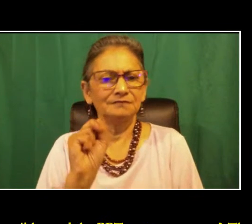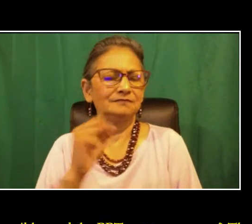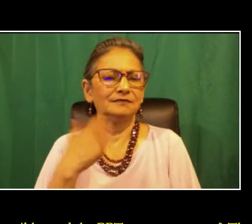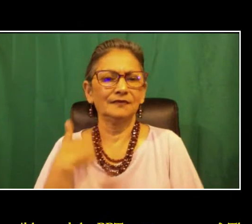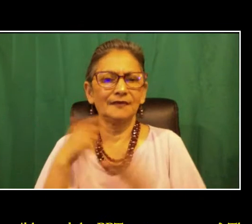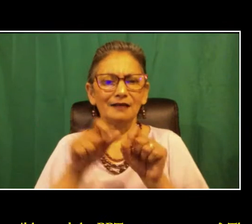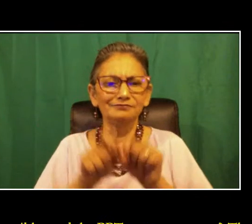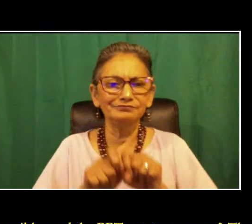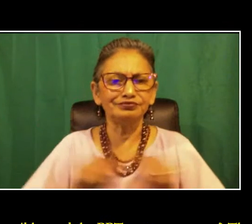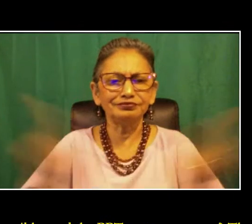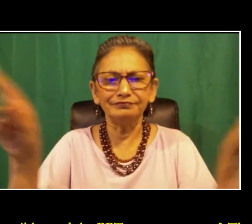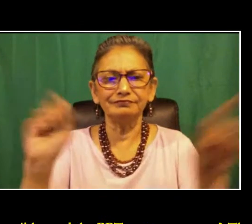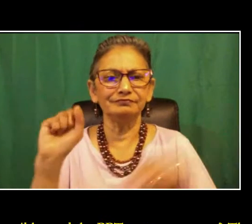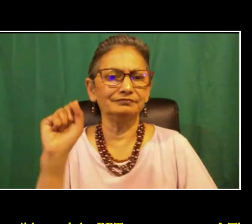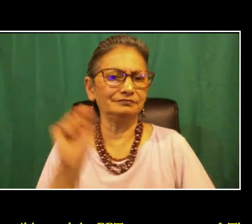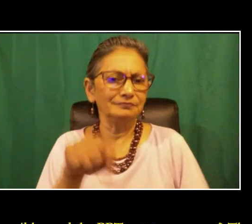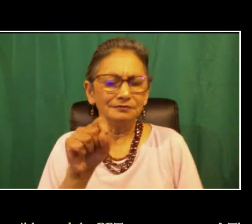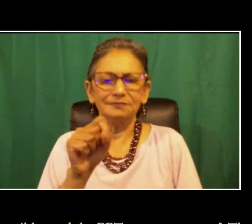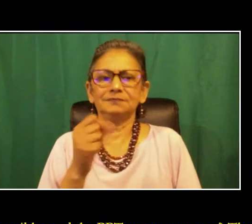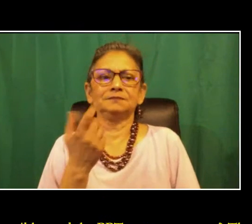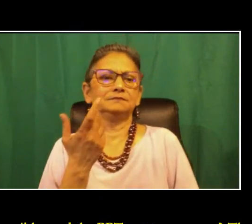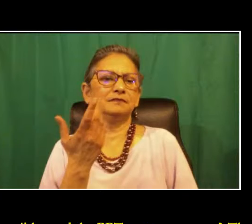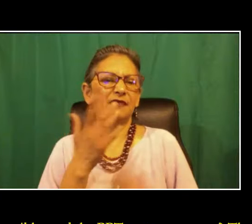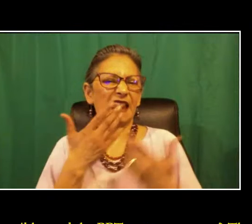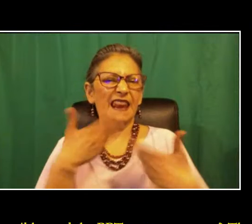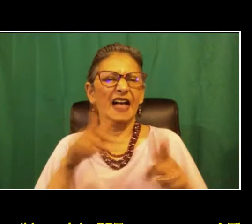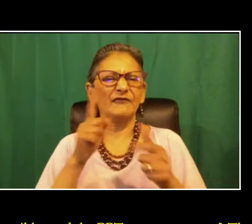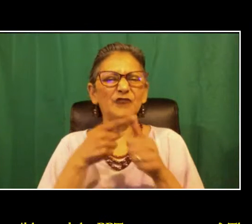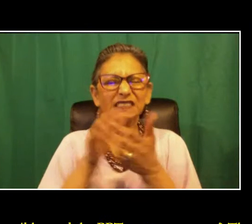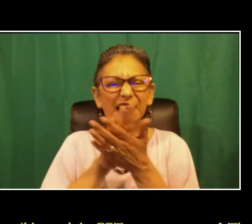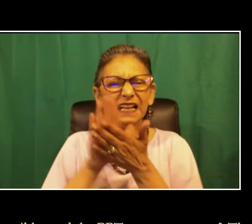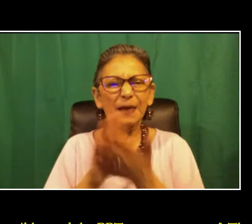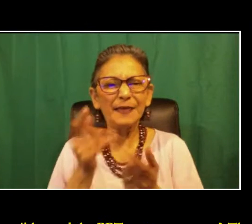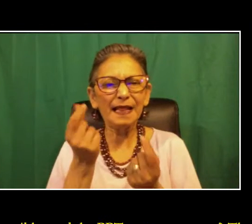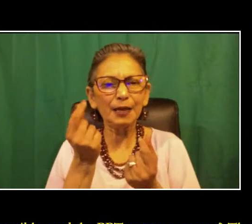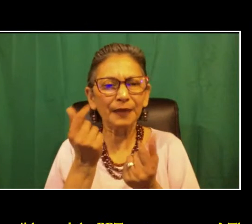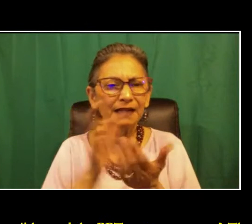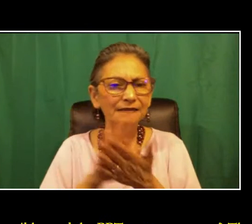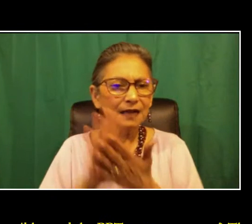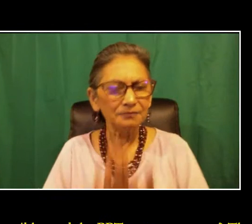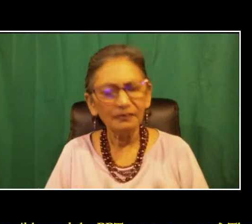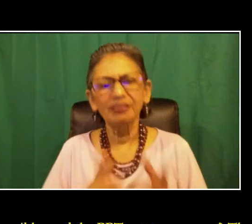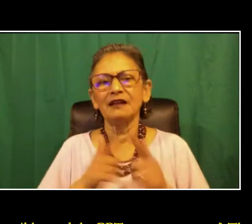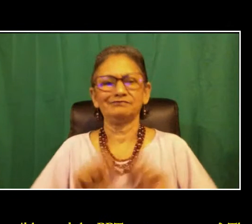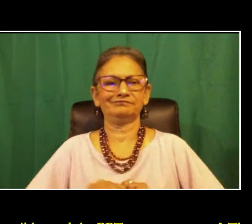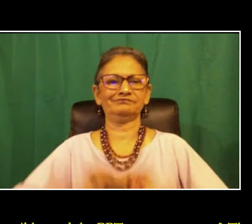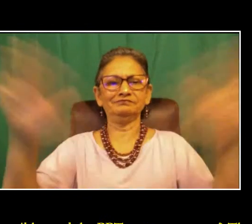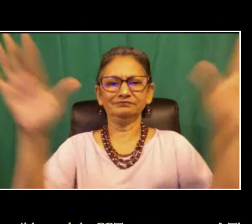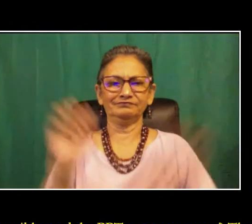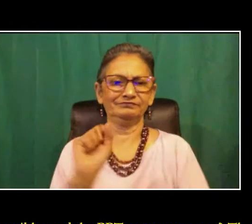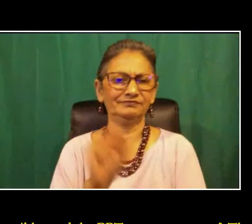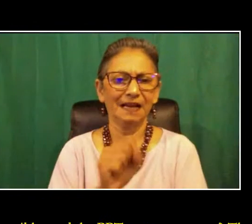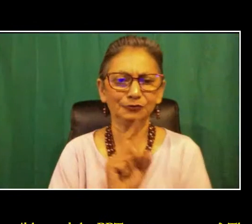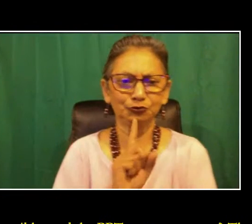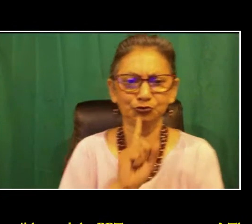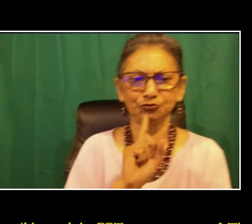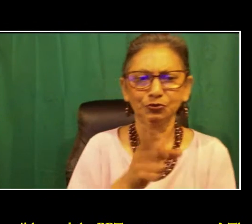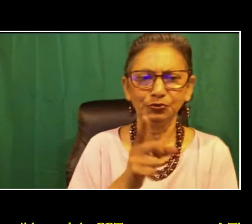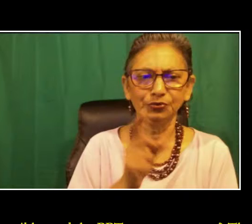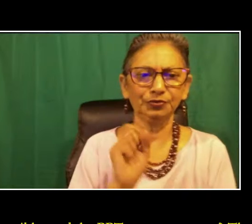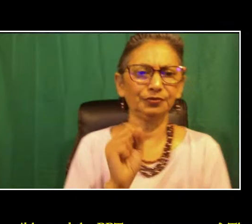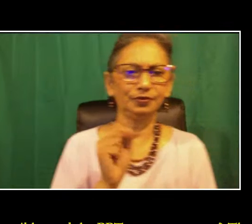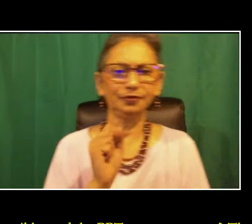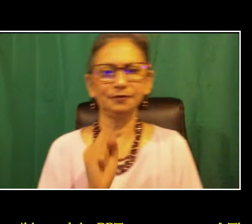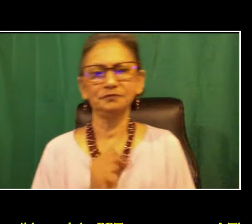Kavita is saying, sure, we will work together to make that available. I can send that out to those of you who request it. We'll do a little bit of cleanup